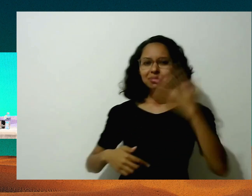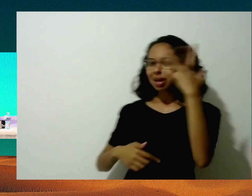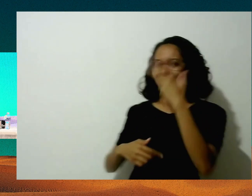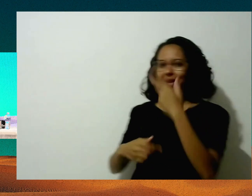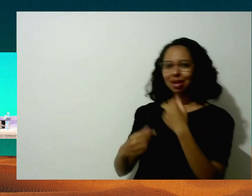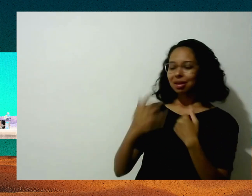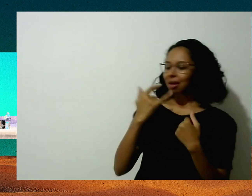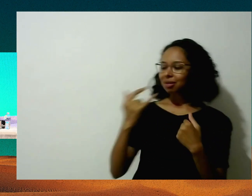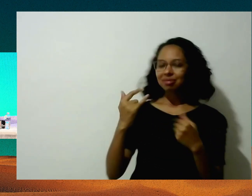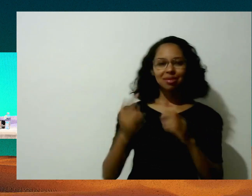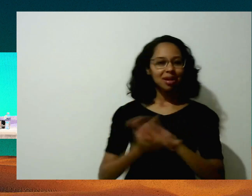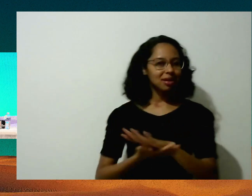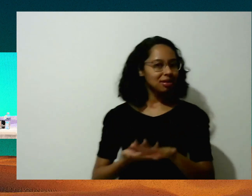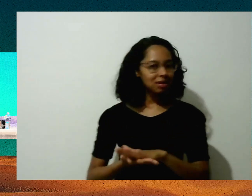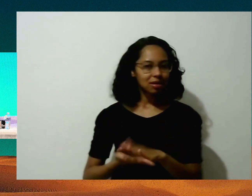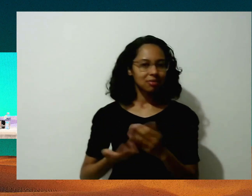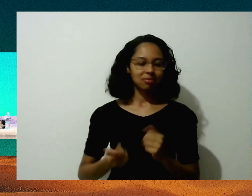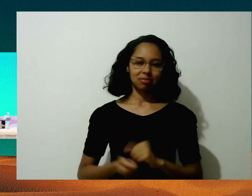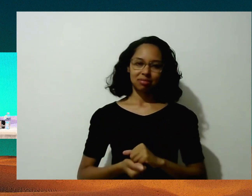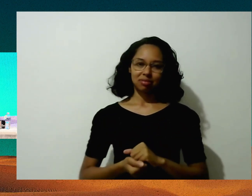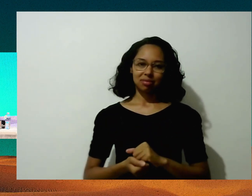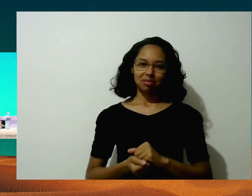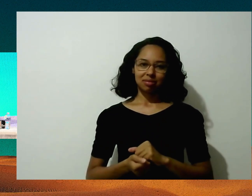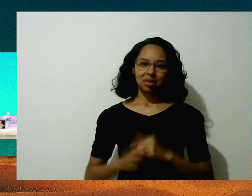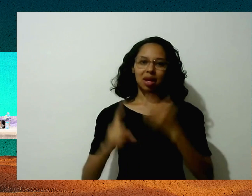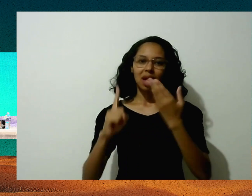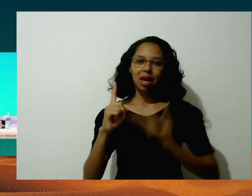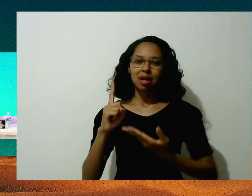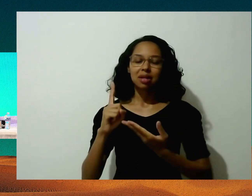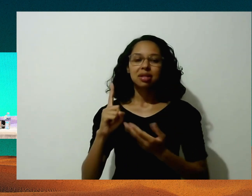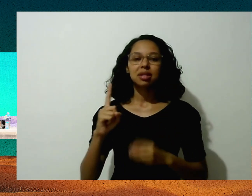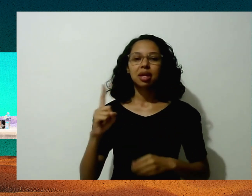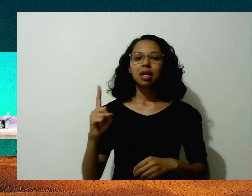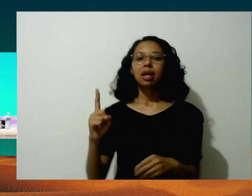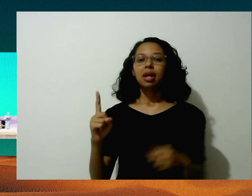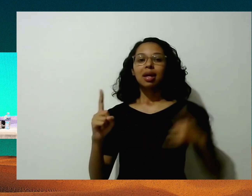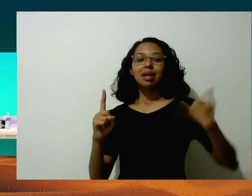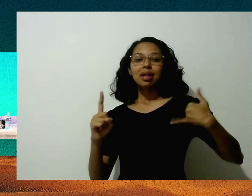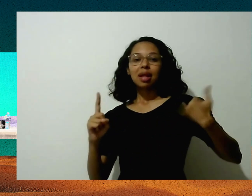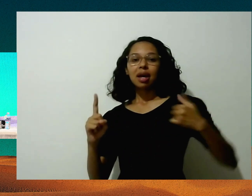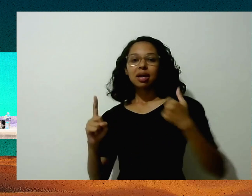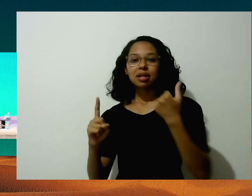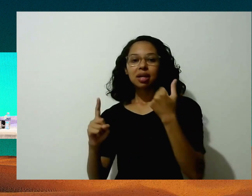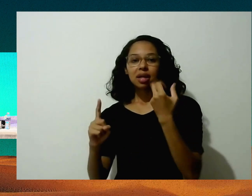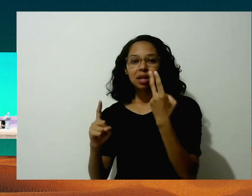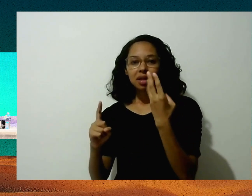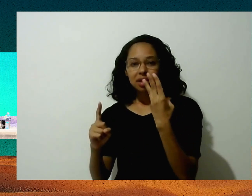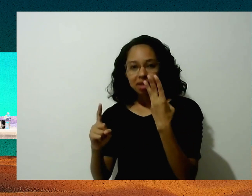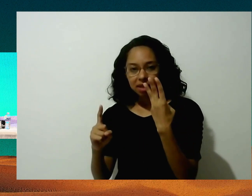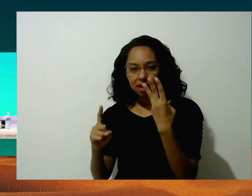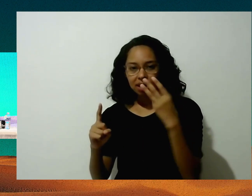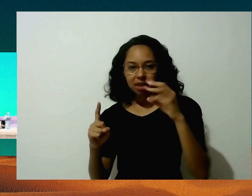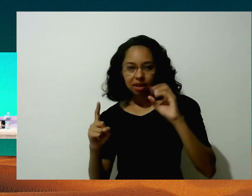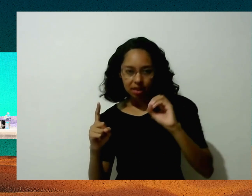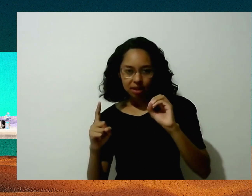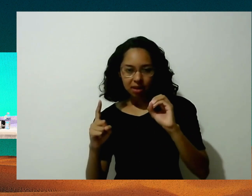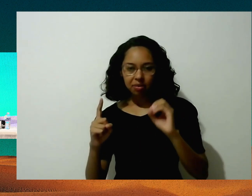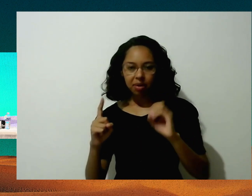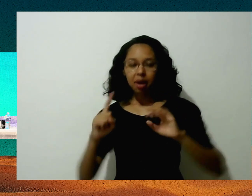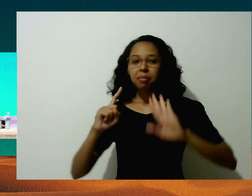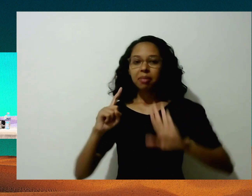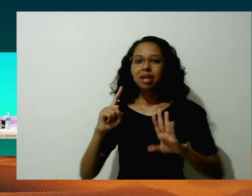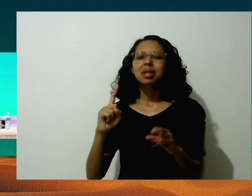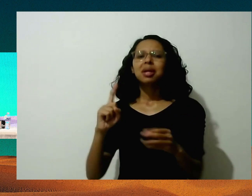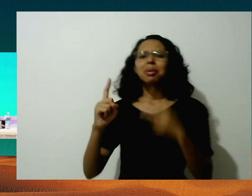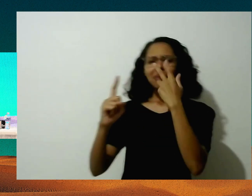Ele tinha cerca de 30 anos, mas quem olhava para ele parecia mais de 50. He was about 30 years age, but whoever looked at him would think that